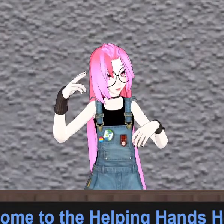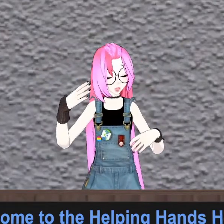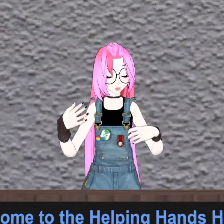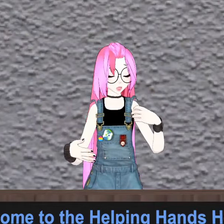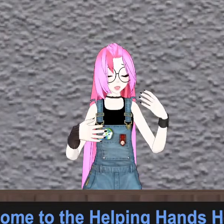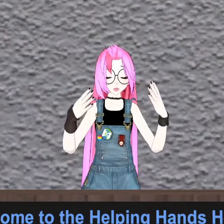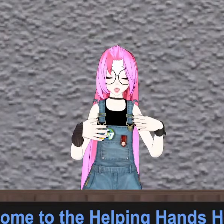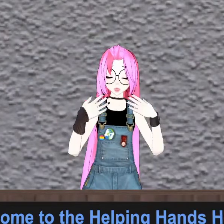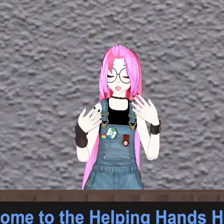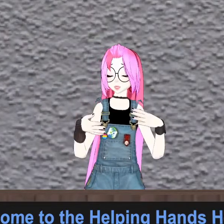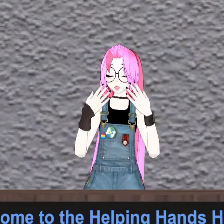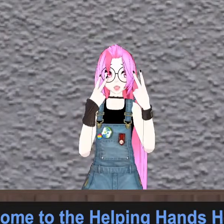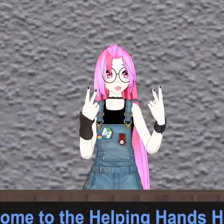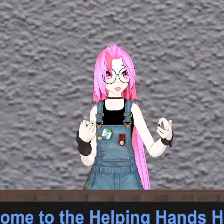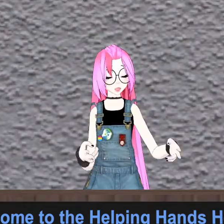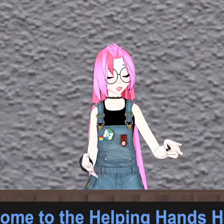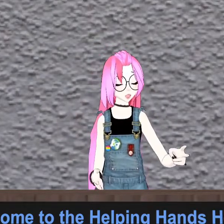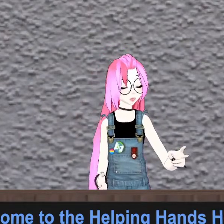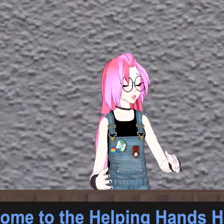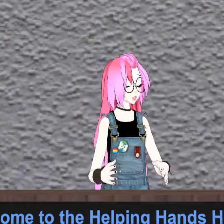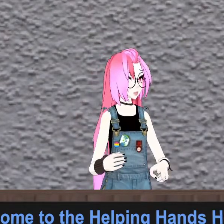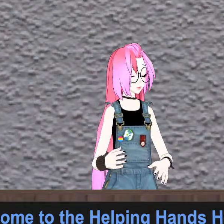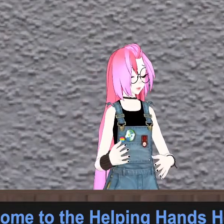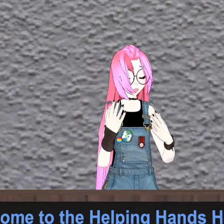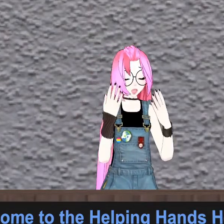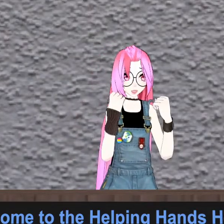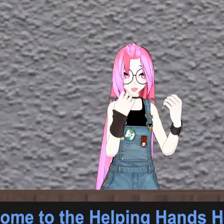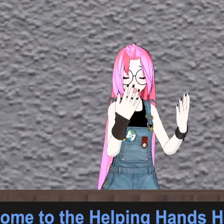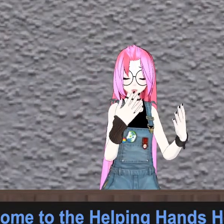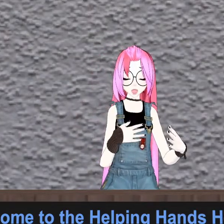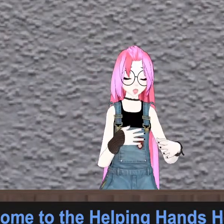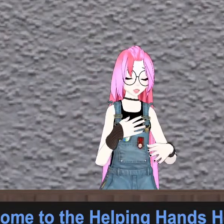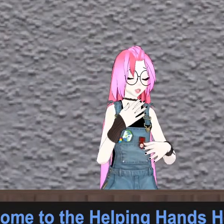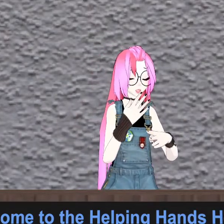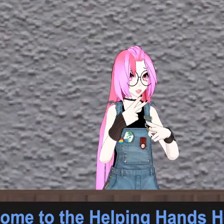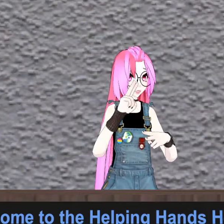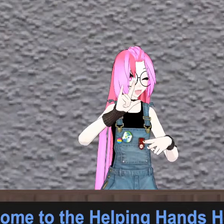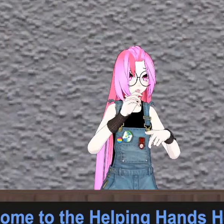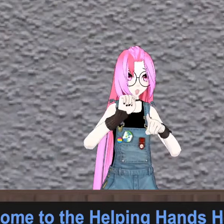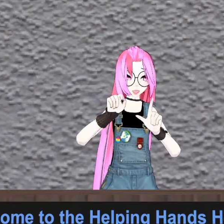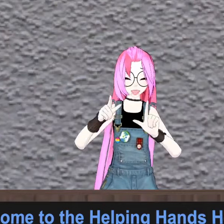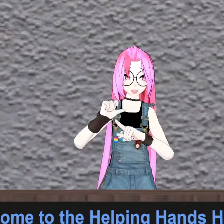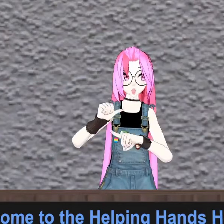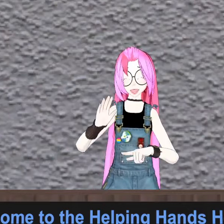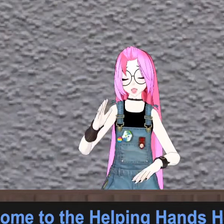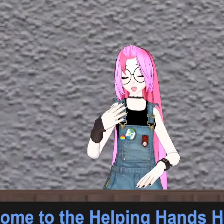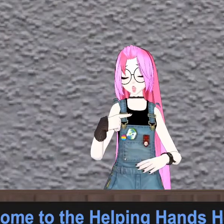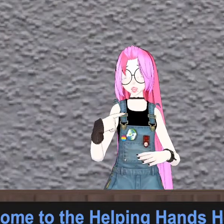Welcome, welcome, welcome. I'm super happy to see you guys here. So I'll let you know, my name is Jenny. I